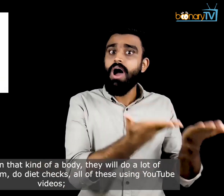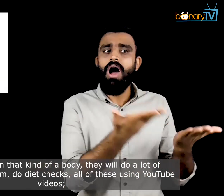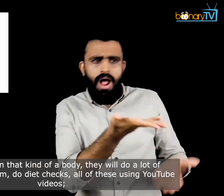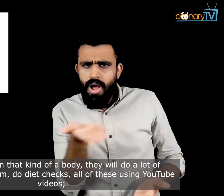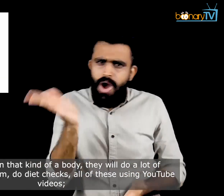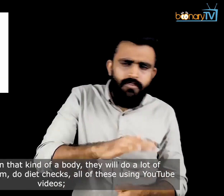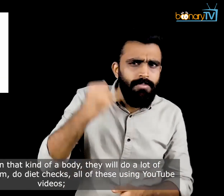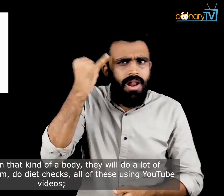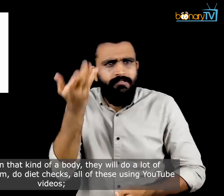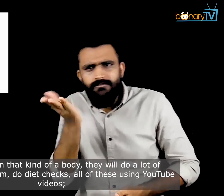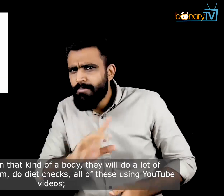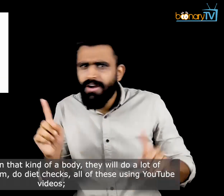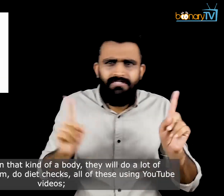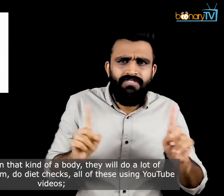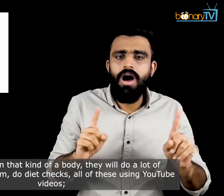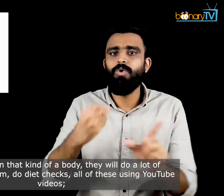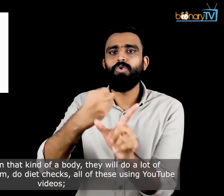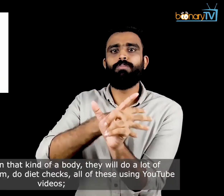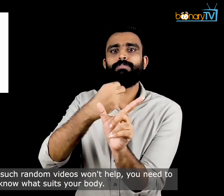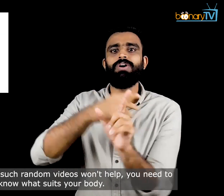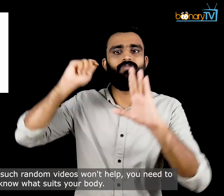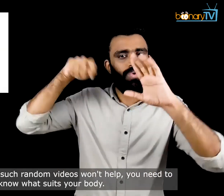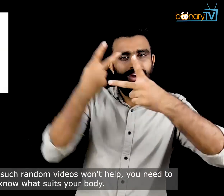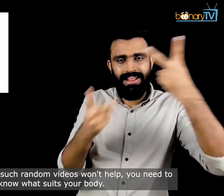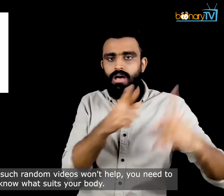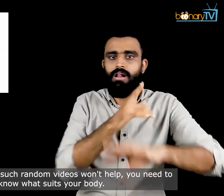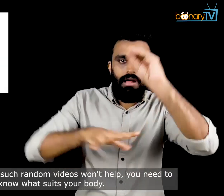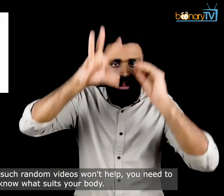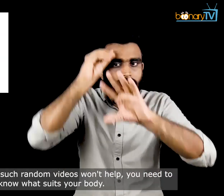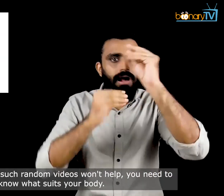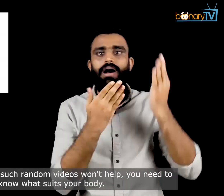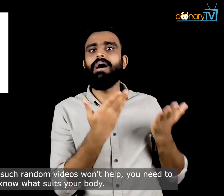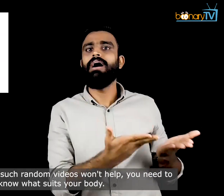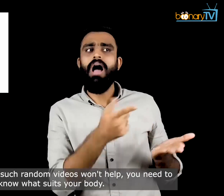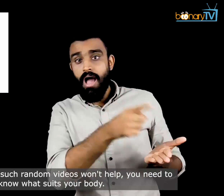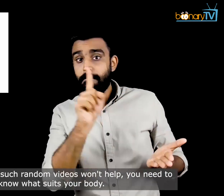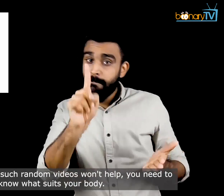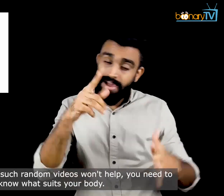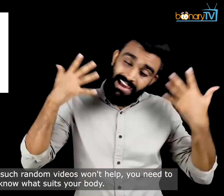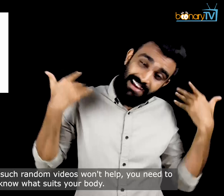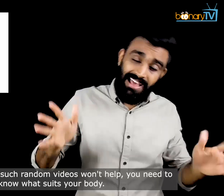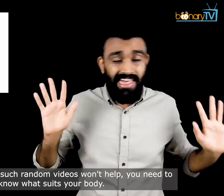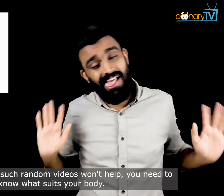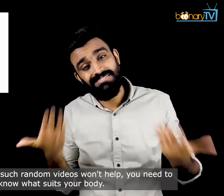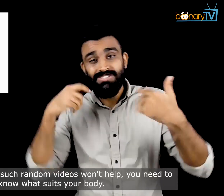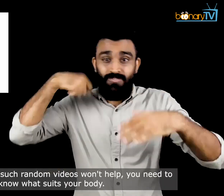youtube videos but watching any such random videos won't help